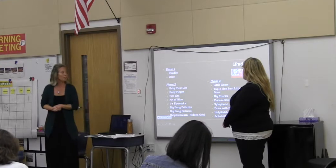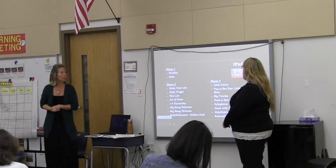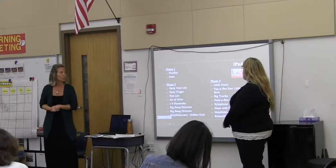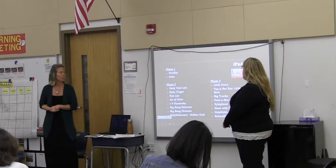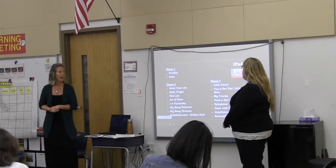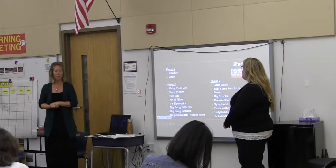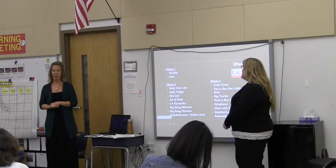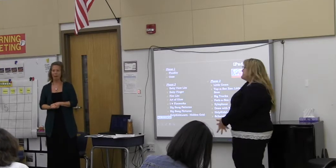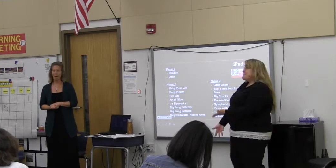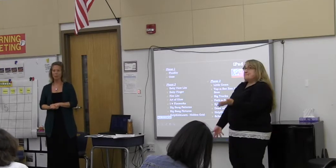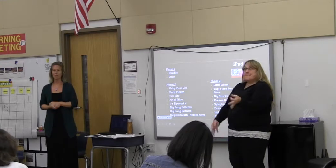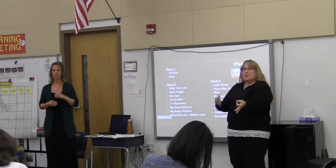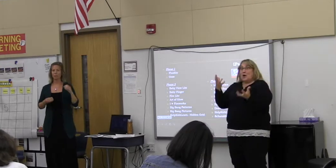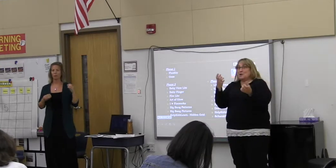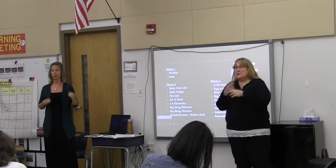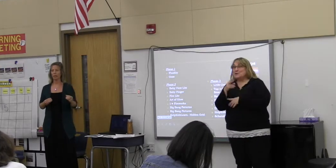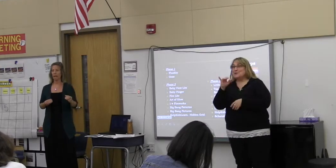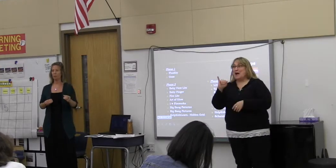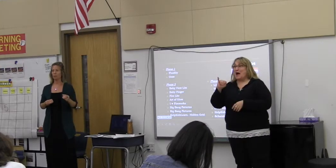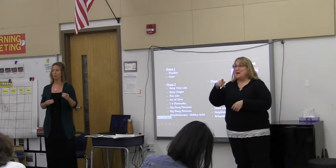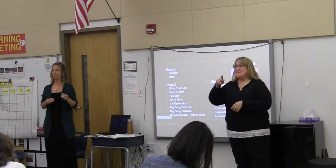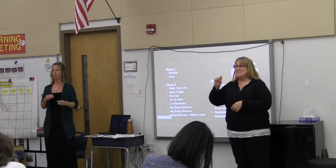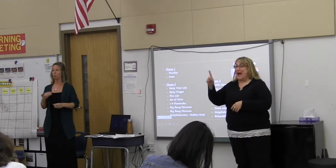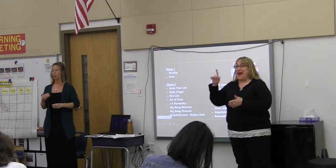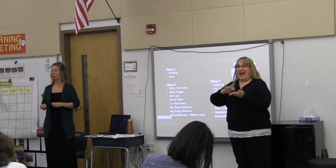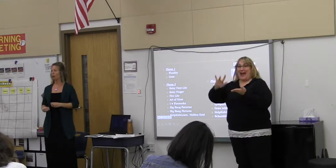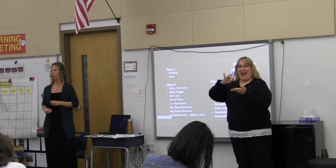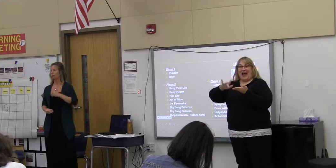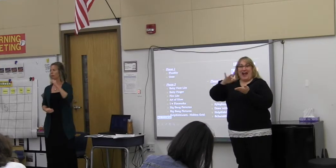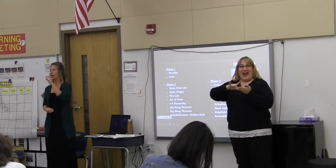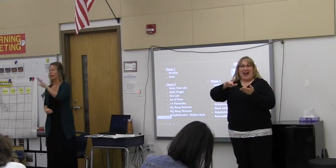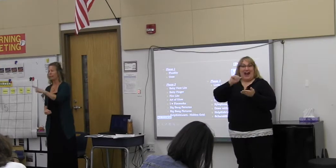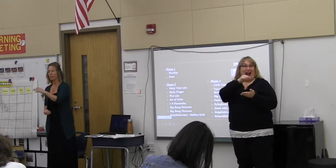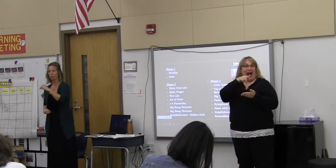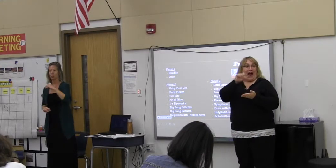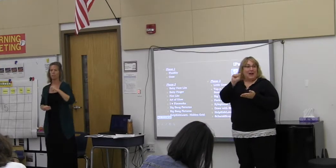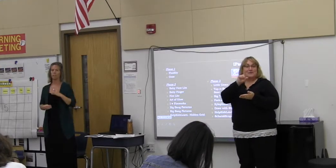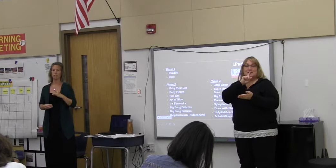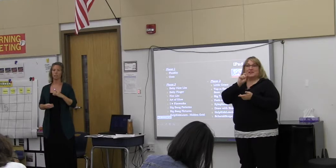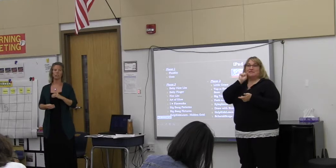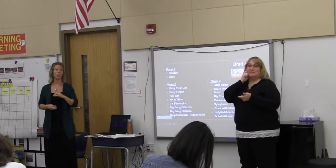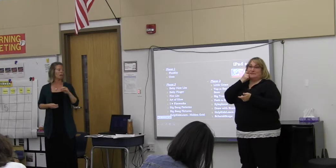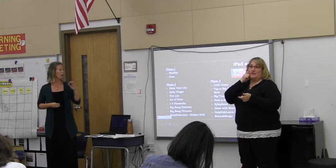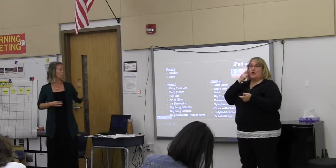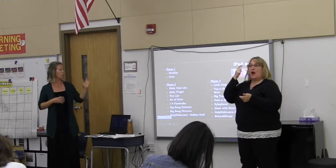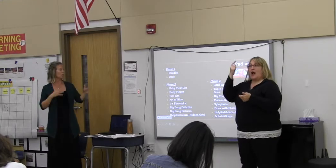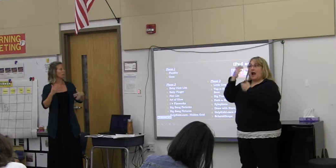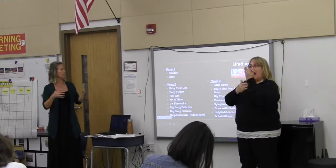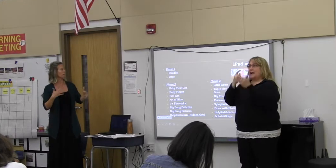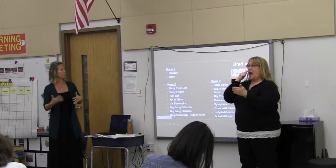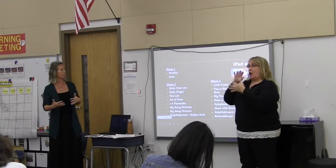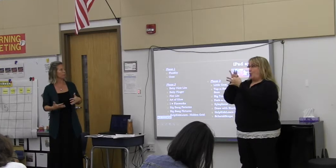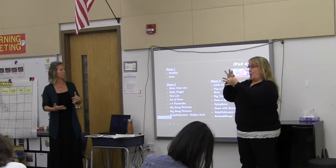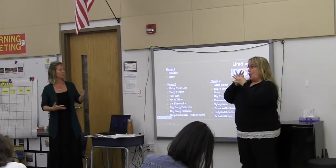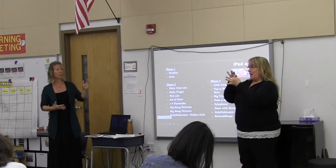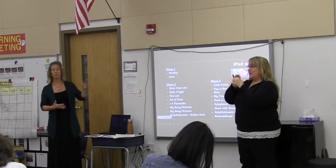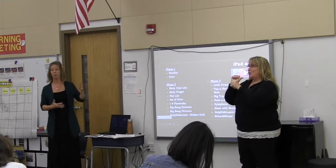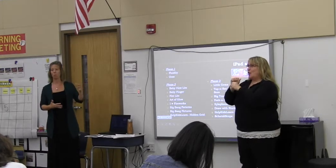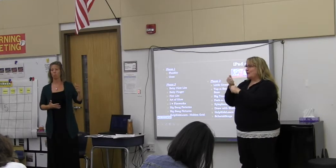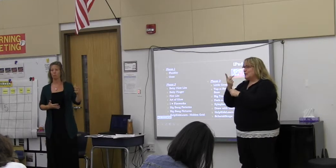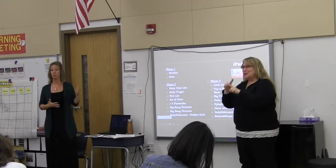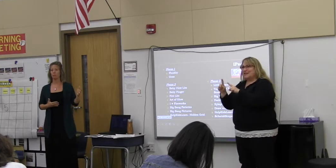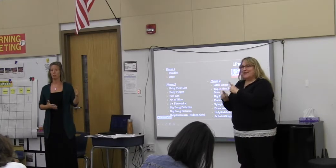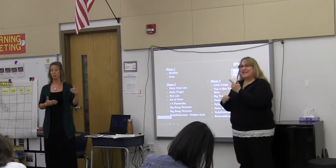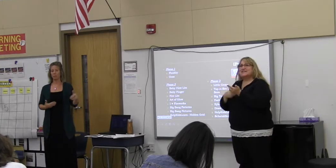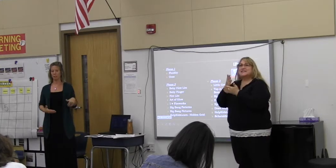If you guys want to use iPad apps, these are some great apps that really work on eye-hand coordination, work on a couple different things. Some of